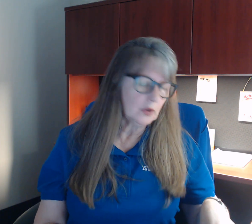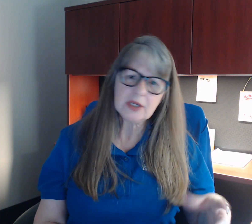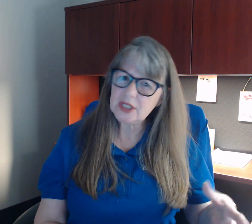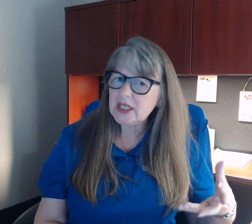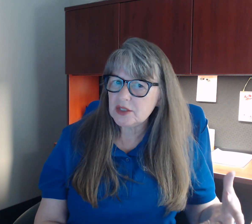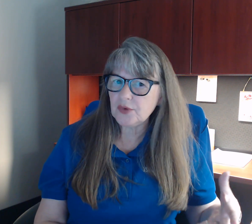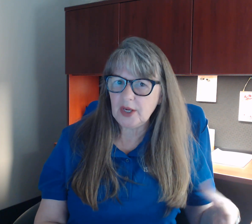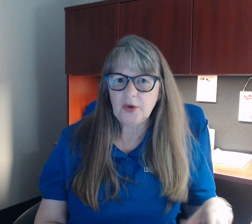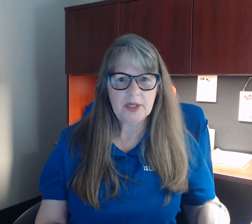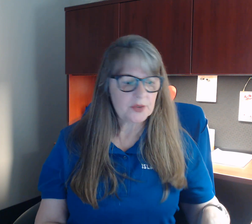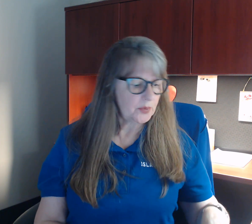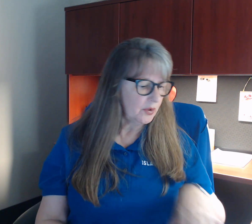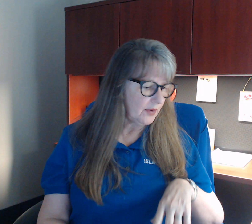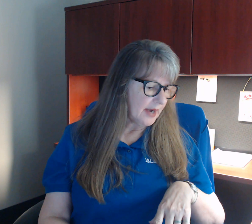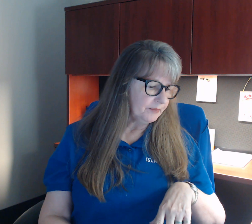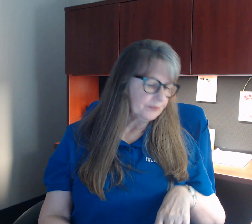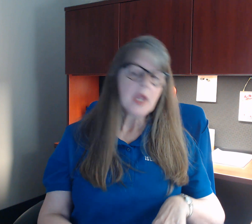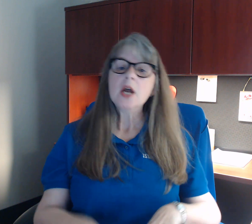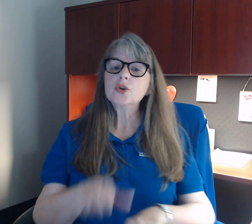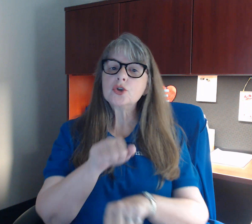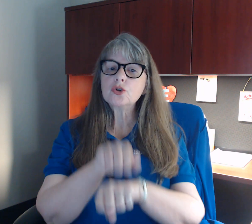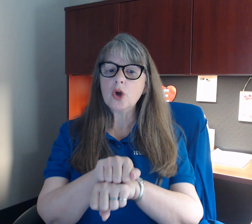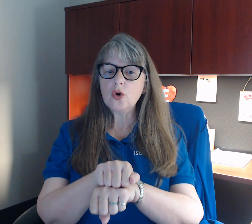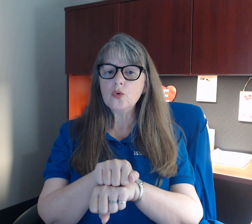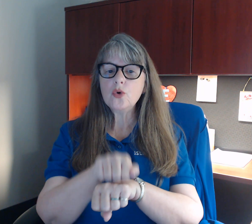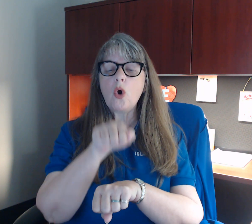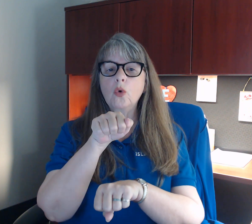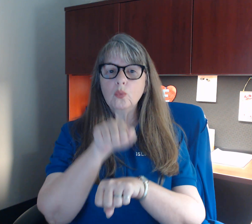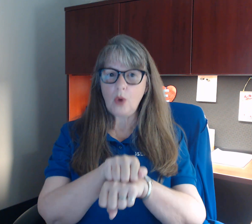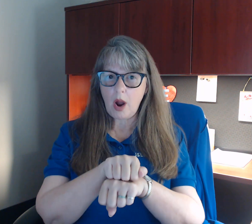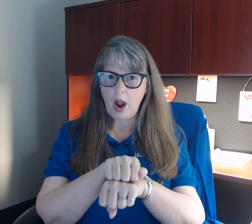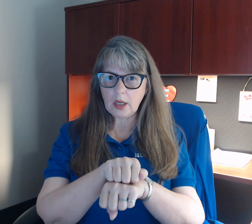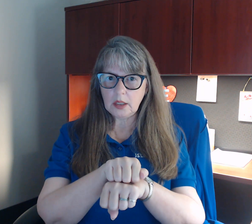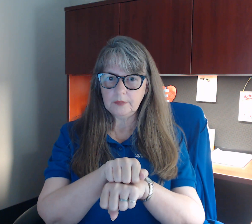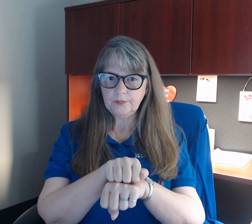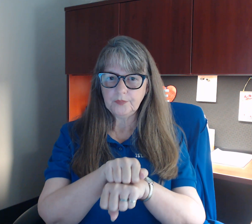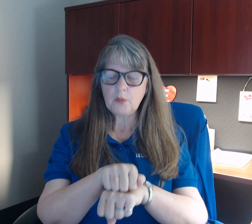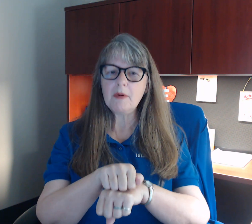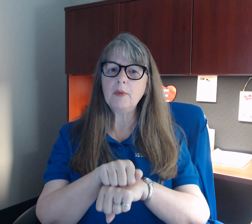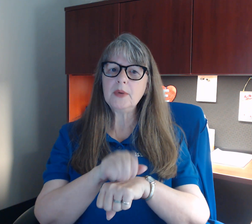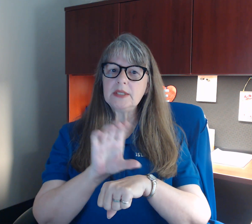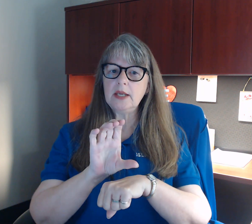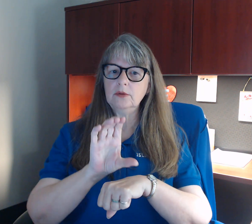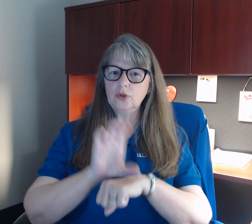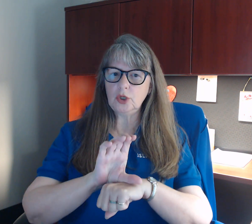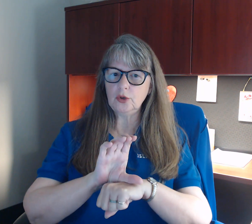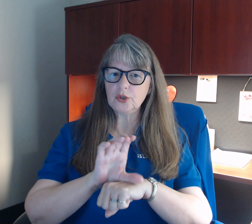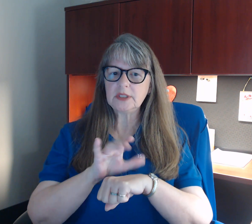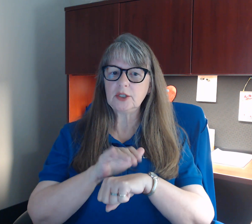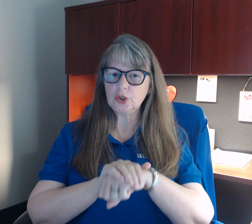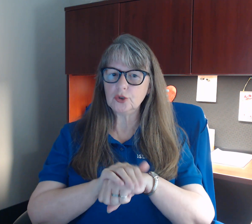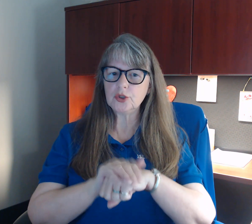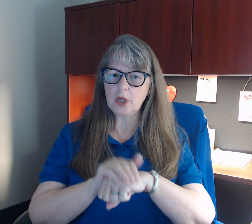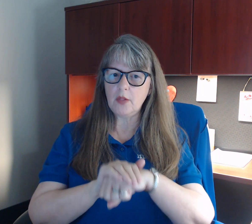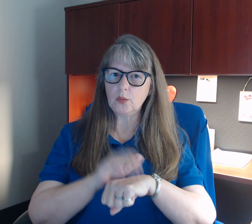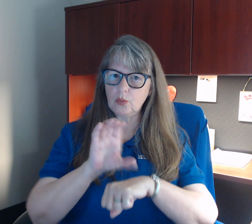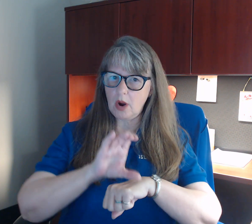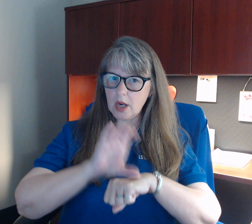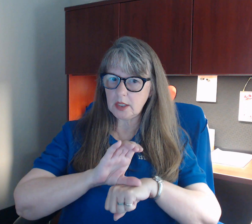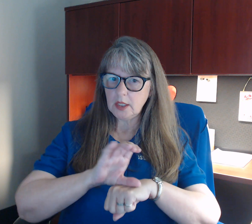see it in different areas where you're at. Stone or rock. Remember we said church is like churches on the rock,